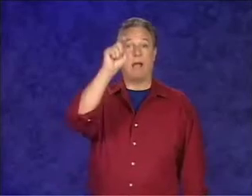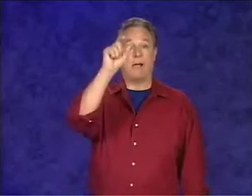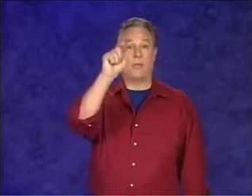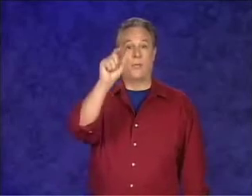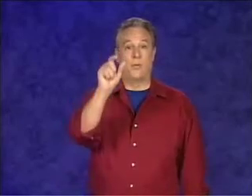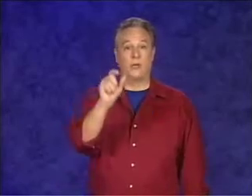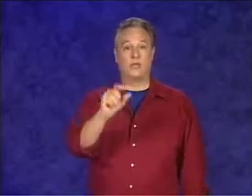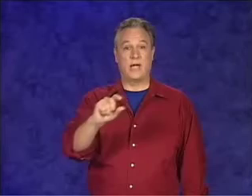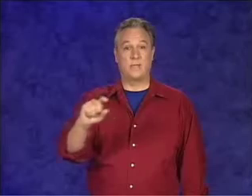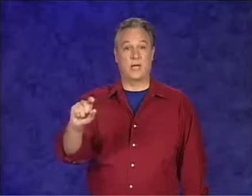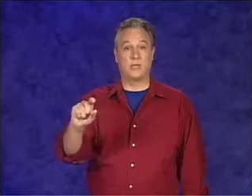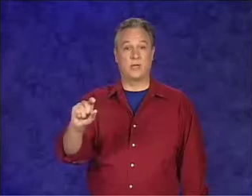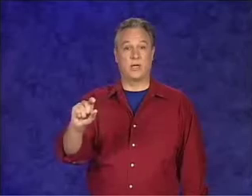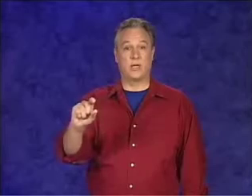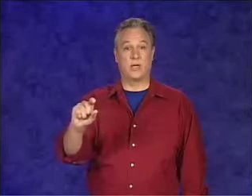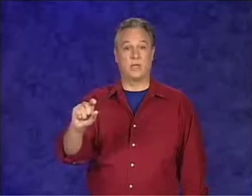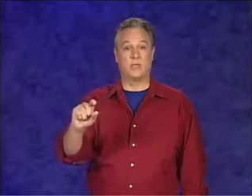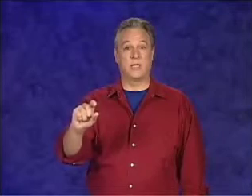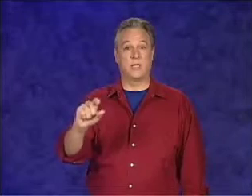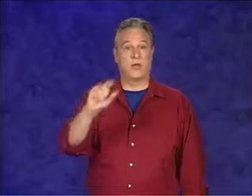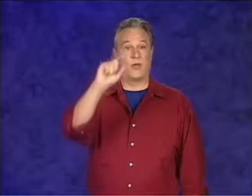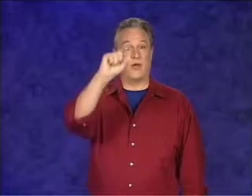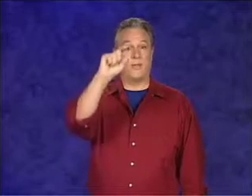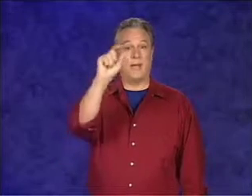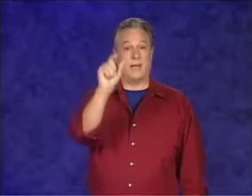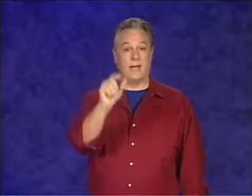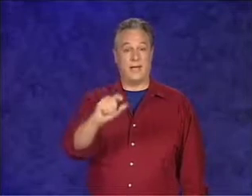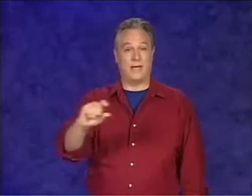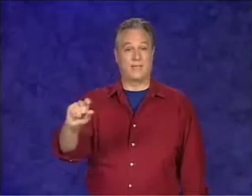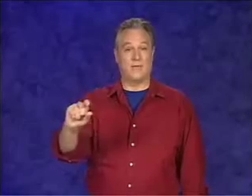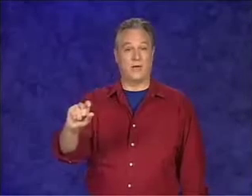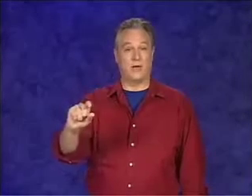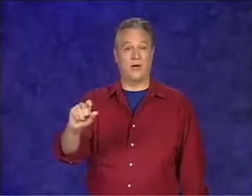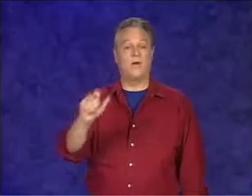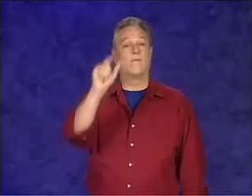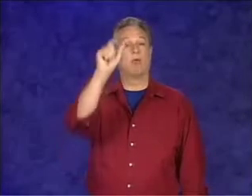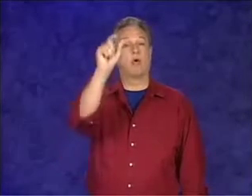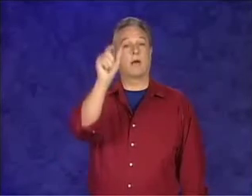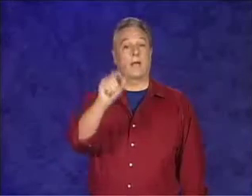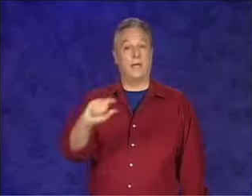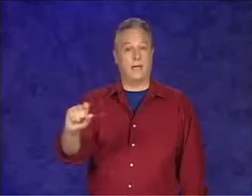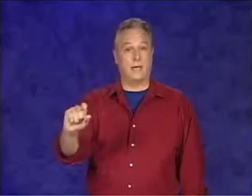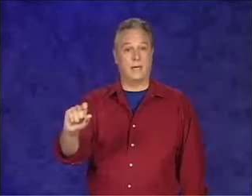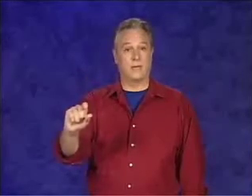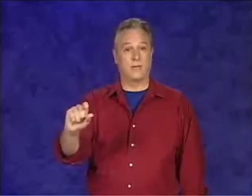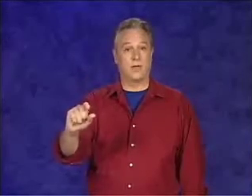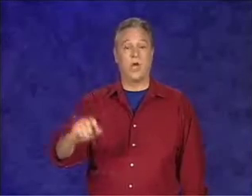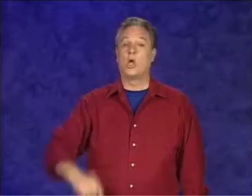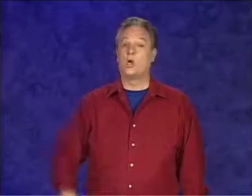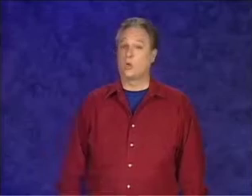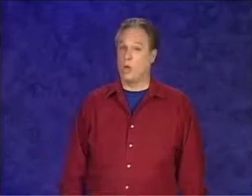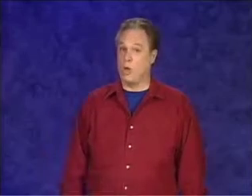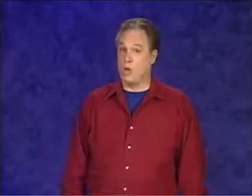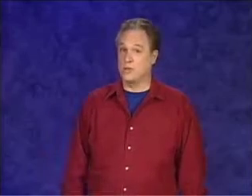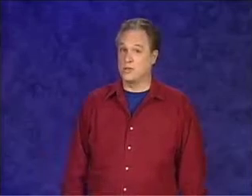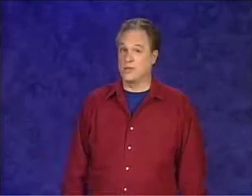Outline the boot-shaped country using your thumb and index finger for Italy. You will also see